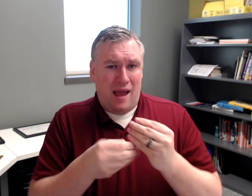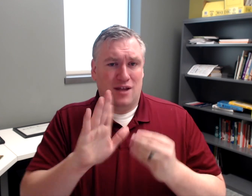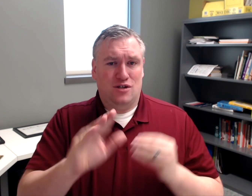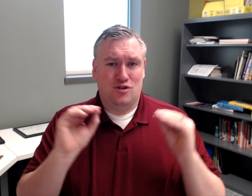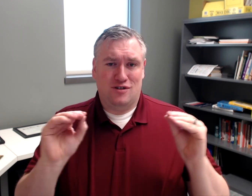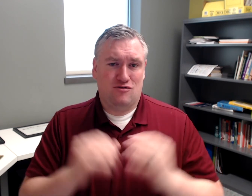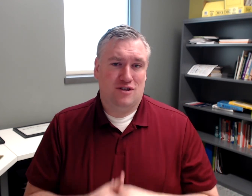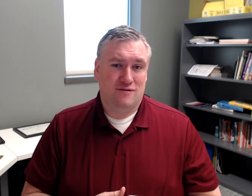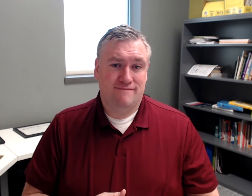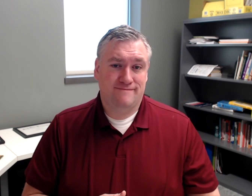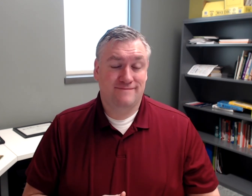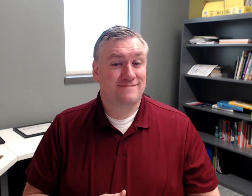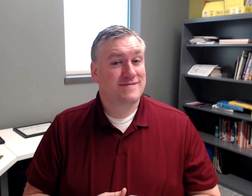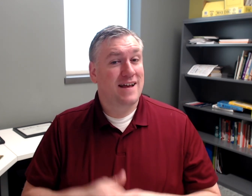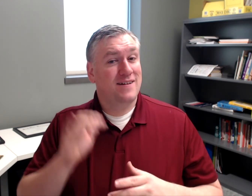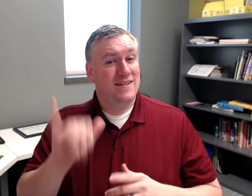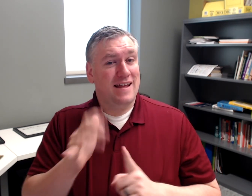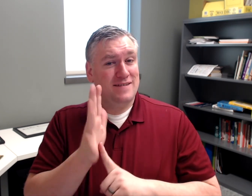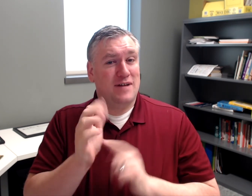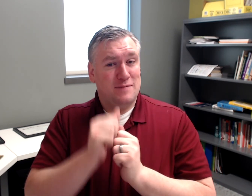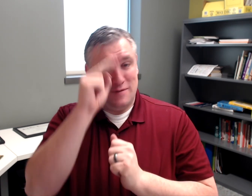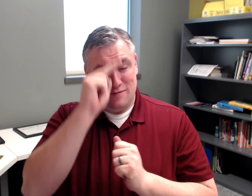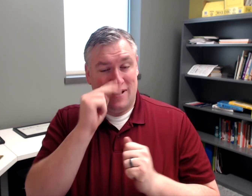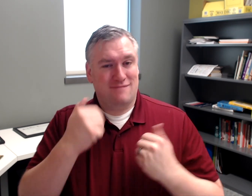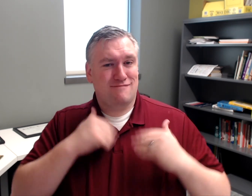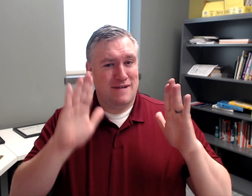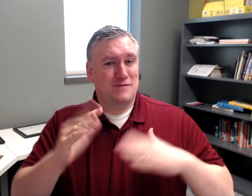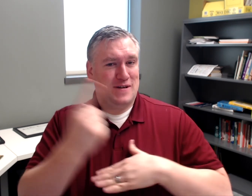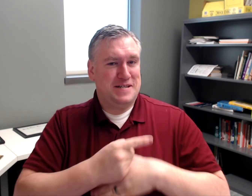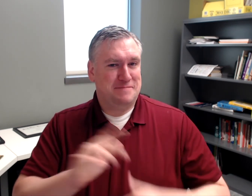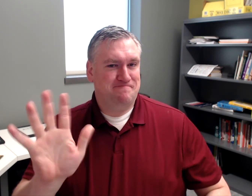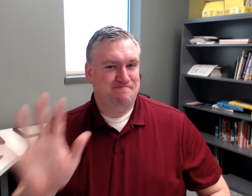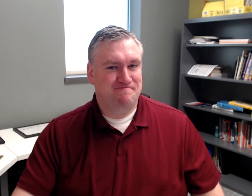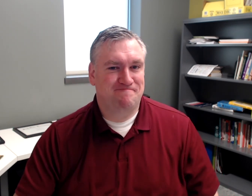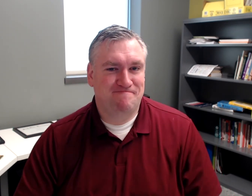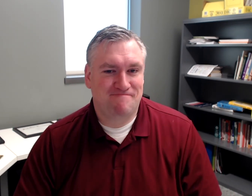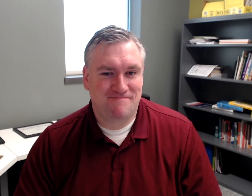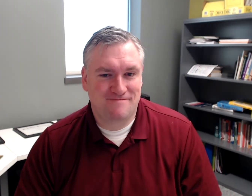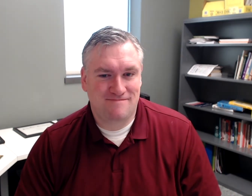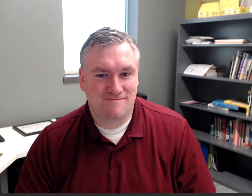tips to add to the instruction you already do. So that's your 5 minutes with Nate. Have a great day.